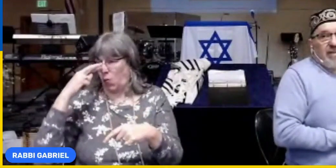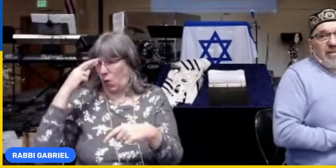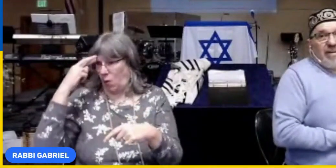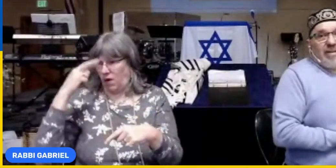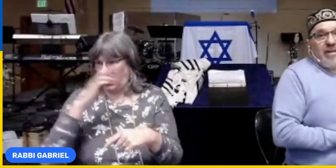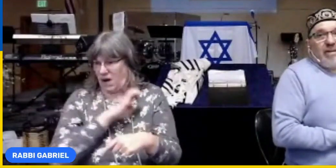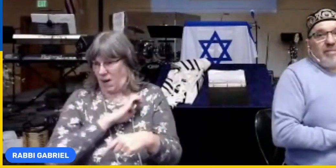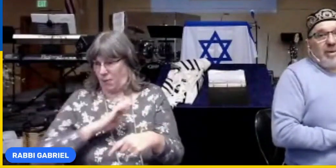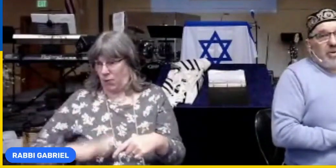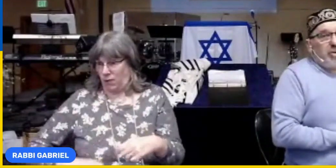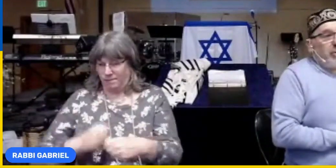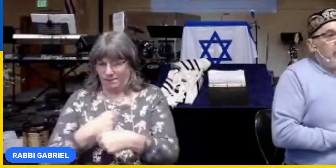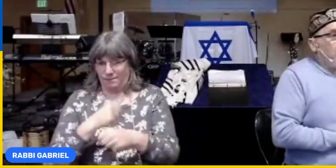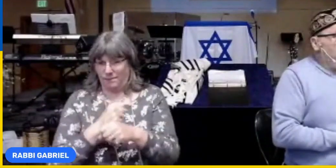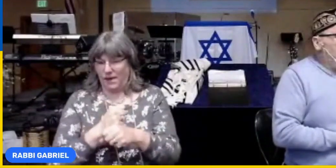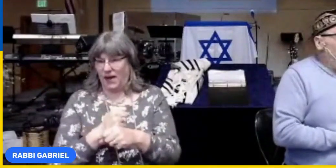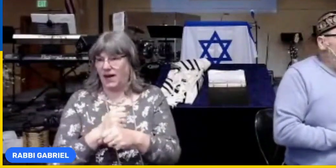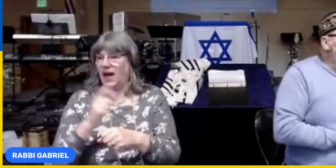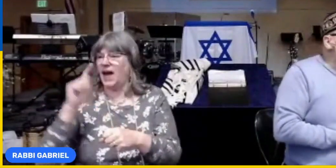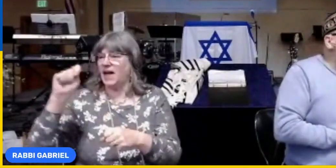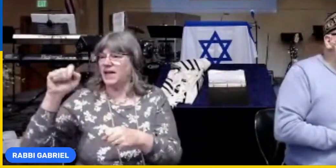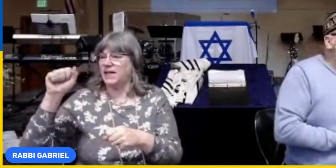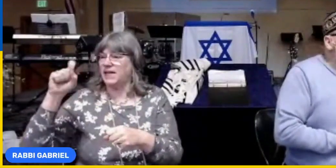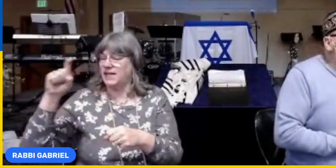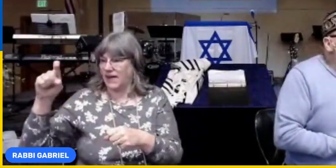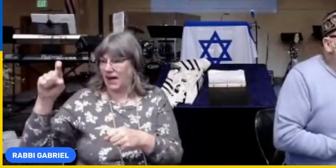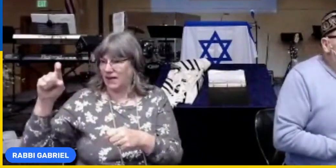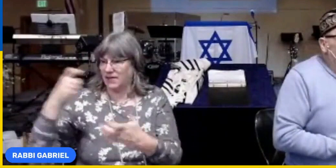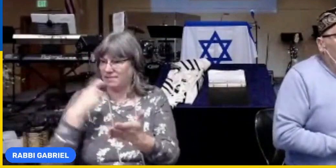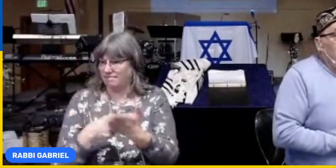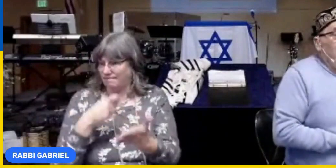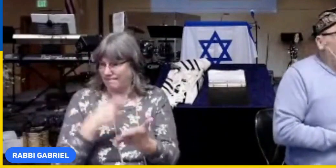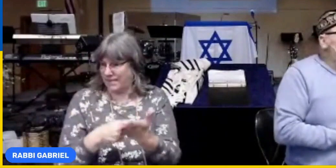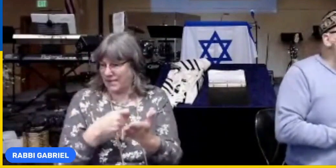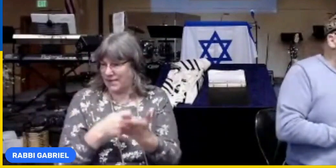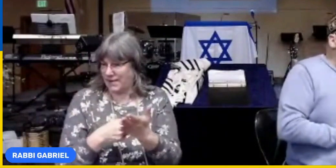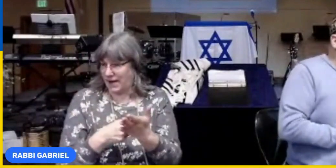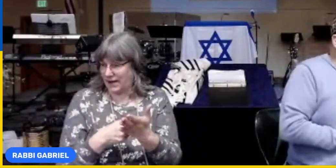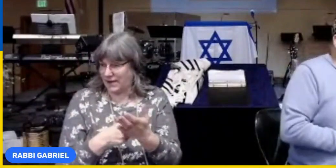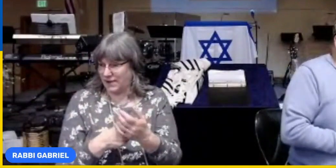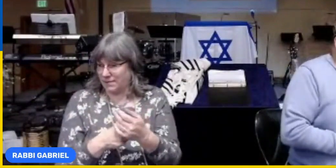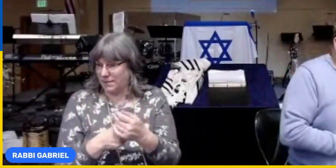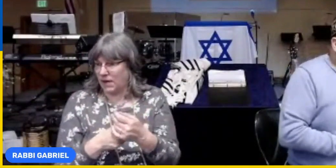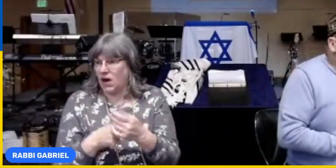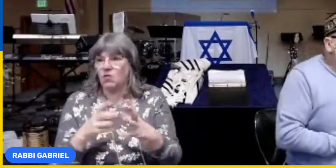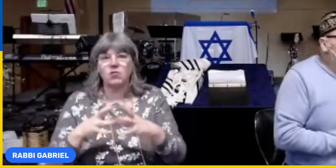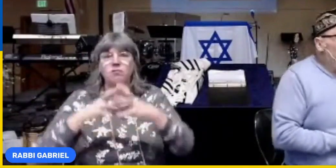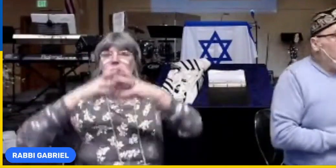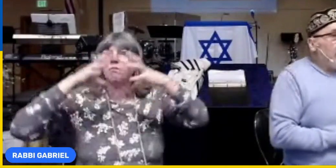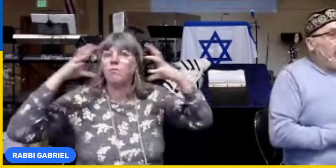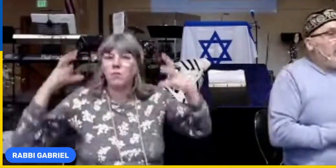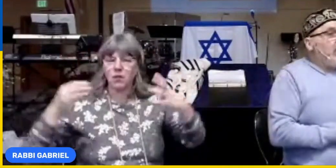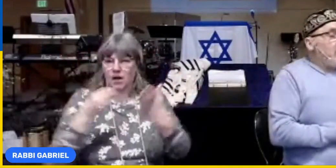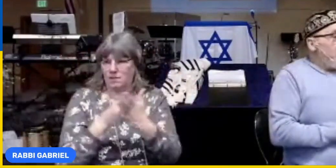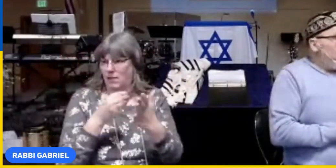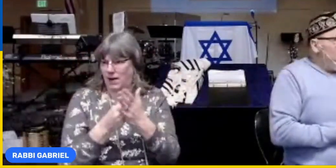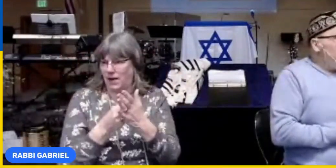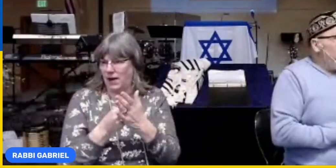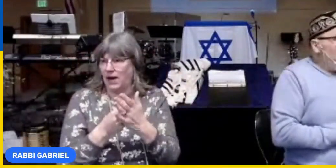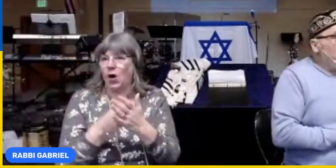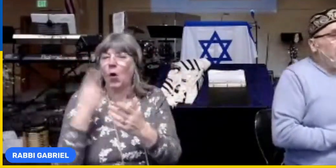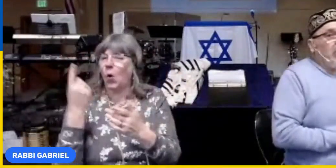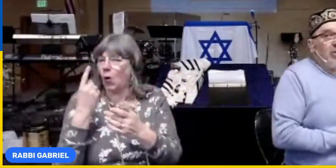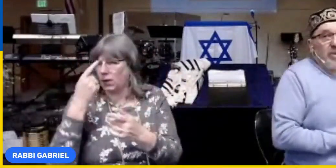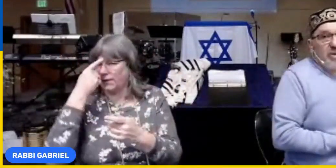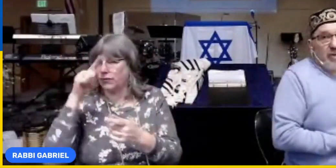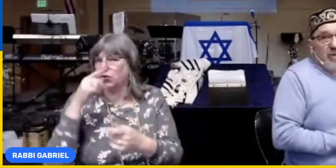the tax because you were Jewish. I think it was 2 talents, and it was an enormous sum to pay